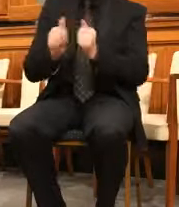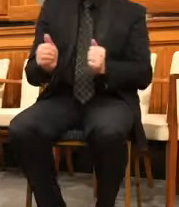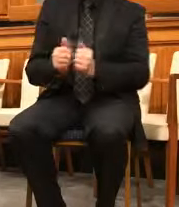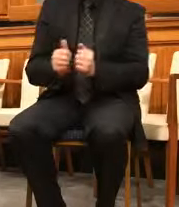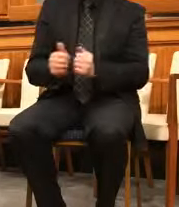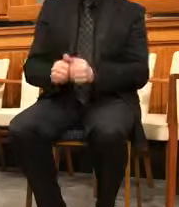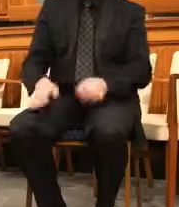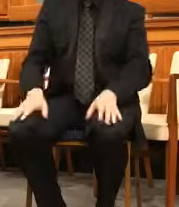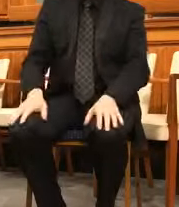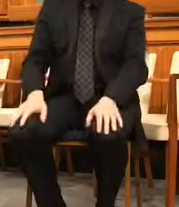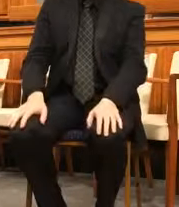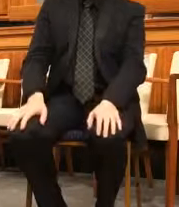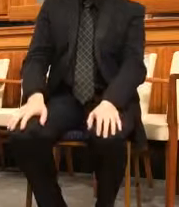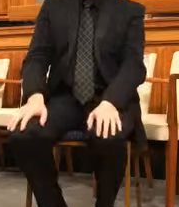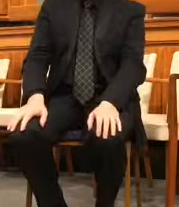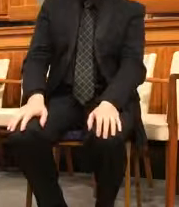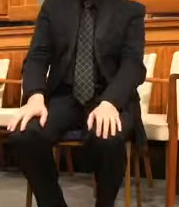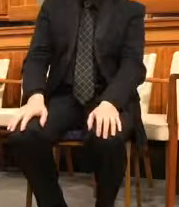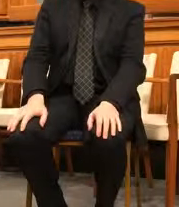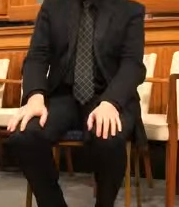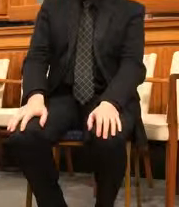Amen.